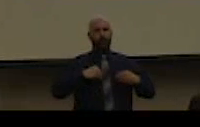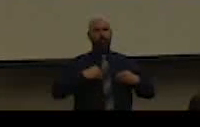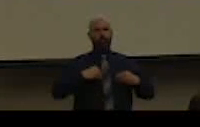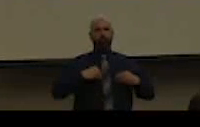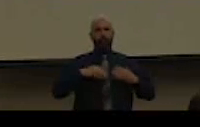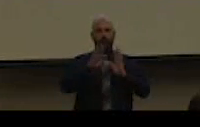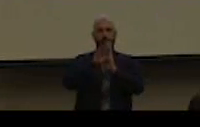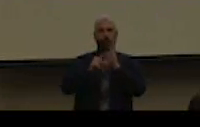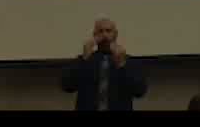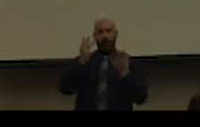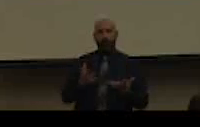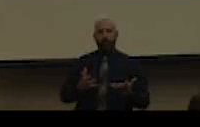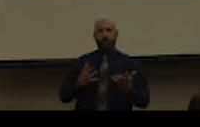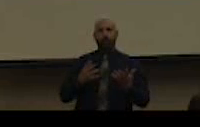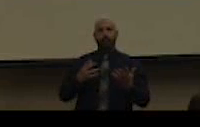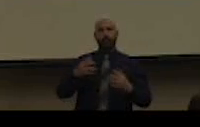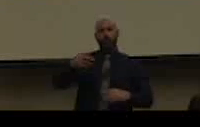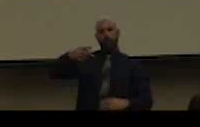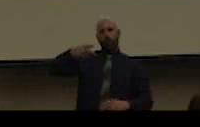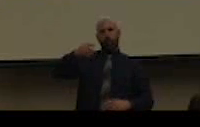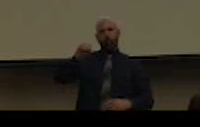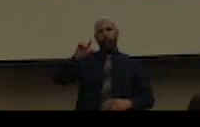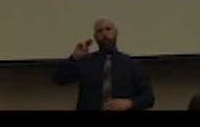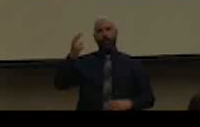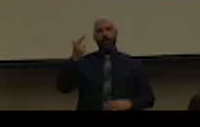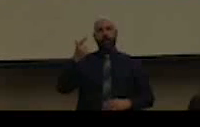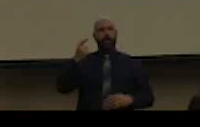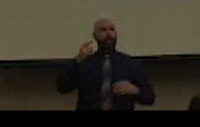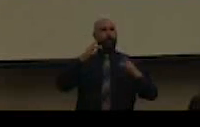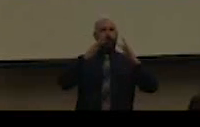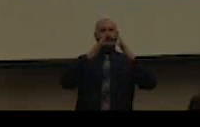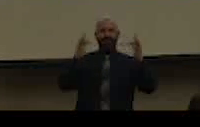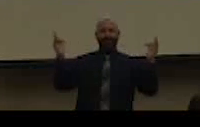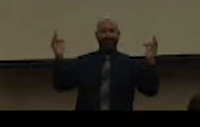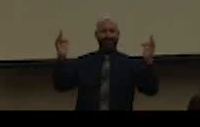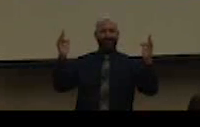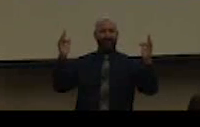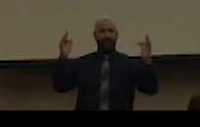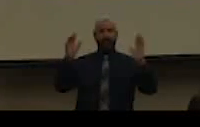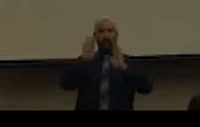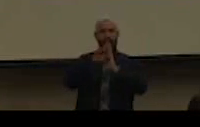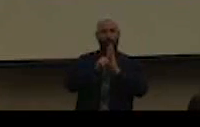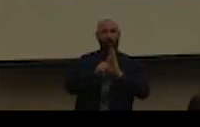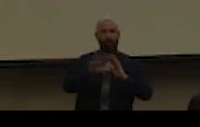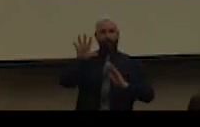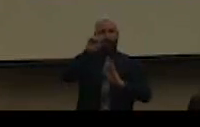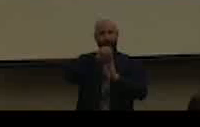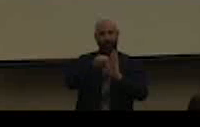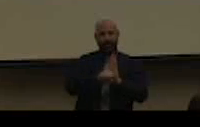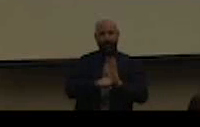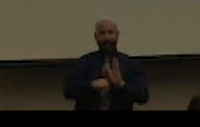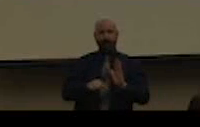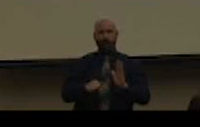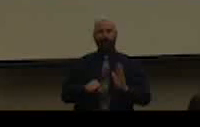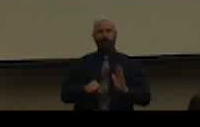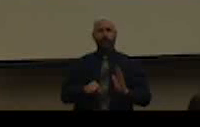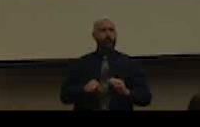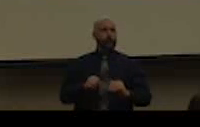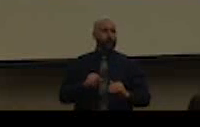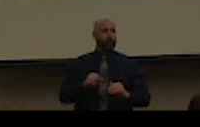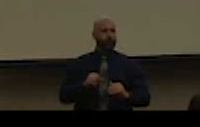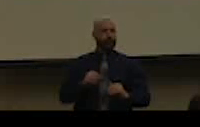majority of voters of every persuasion in every region of the state, according to this poll, which was actually by a Republican